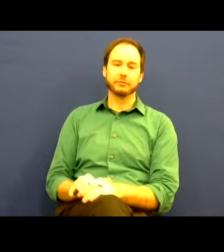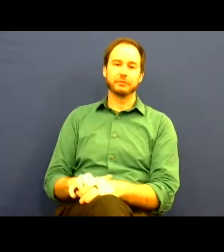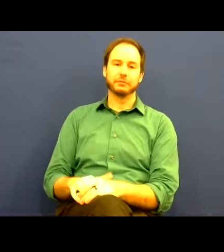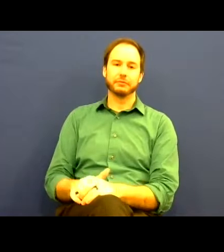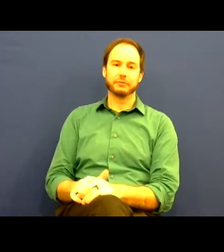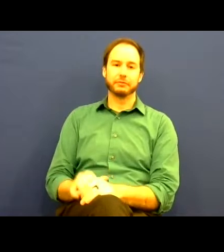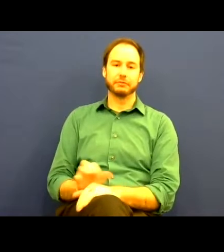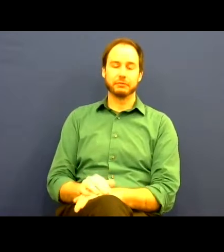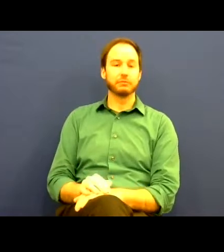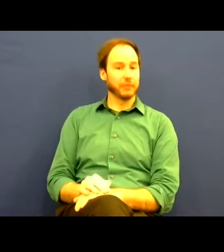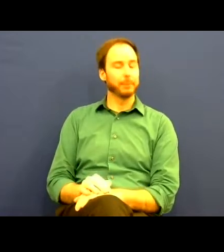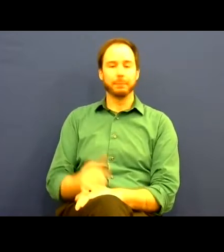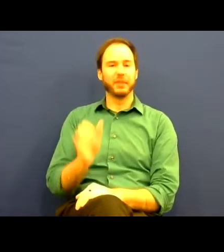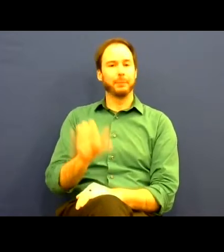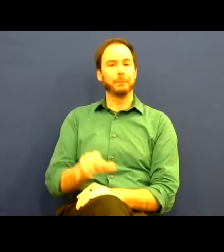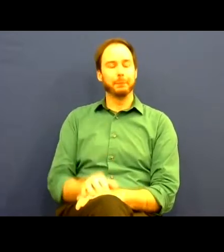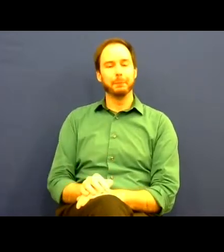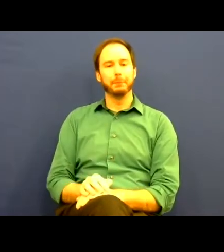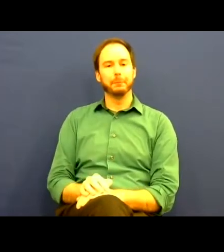okay.